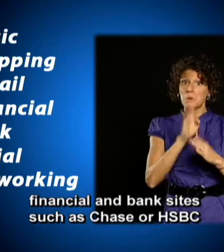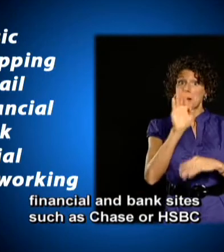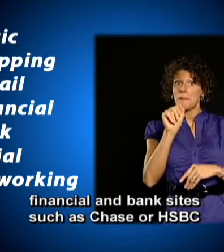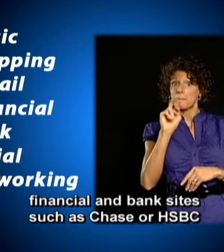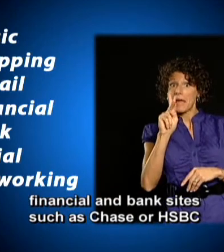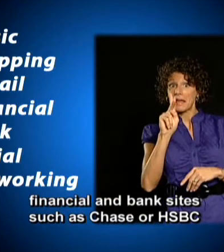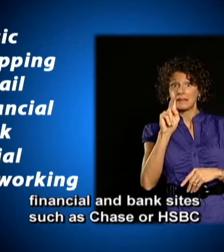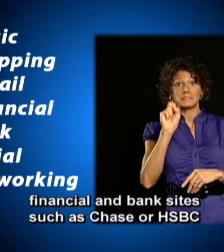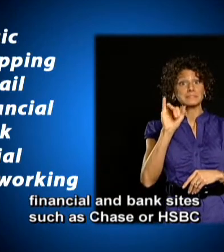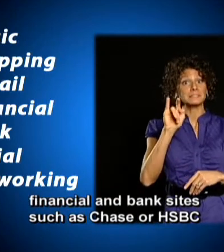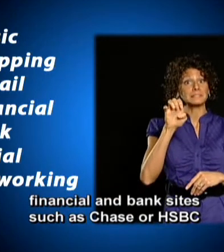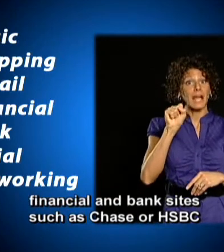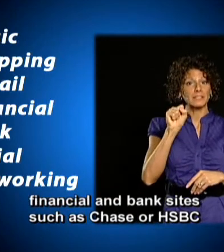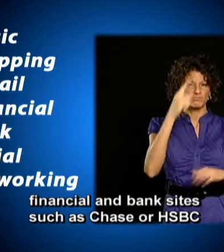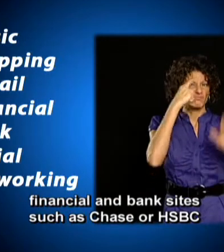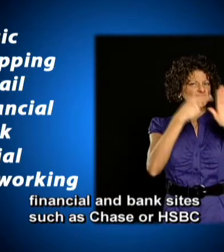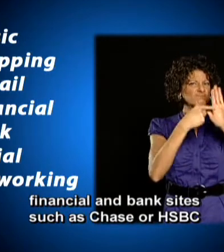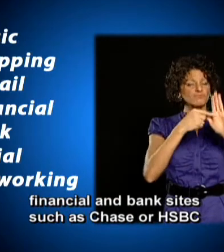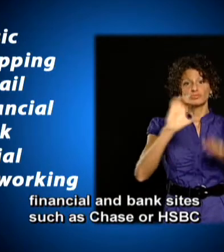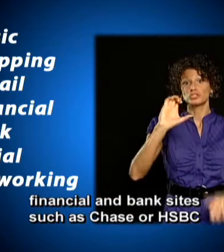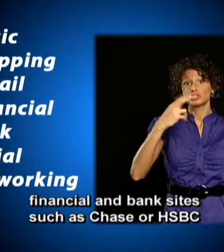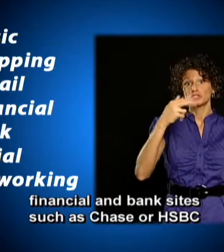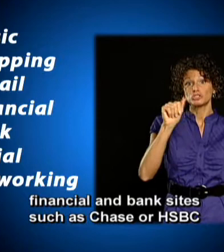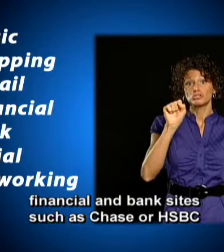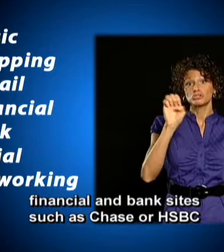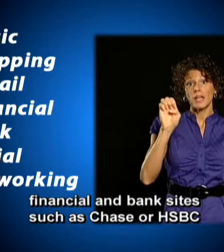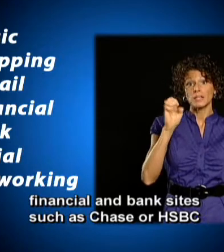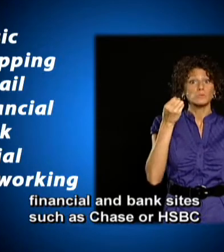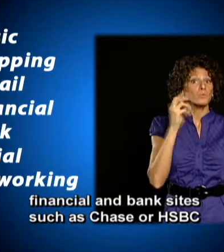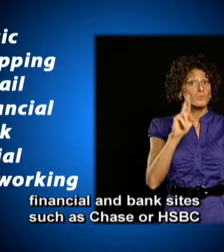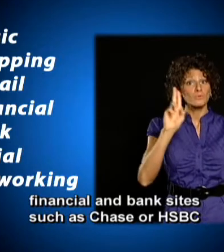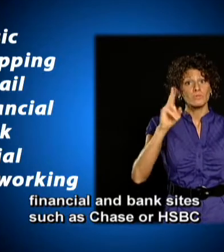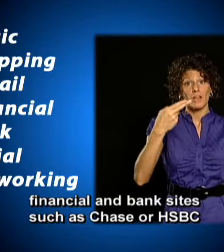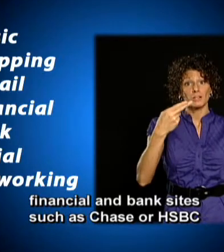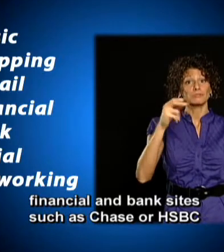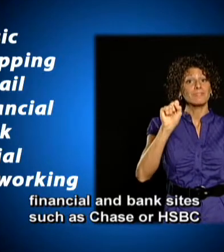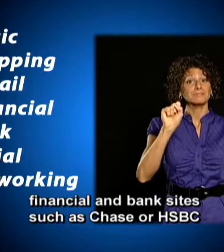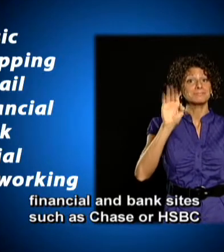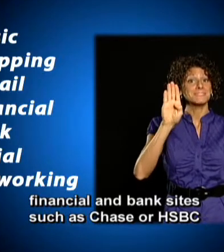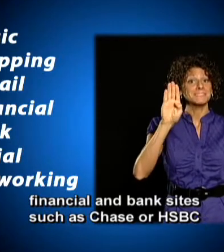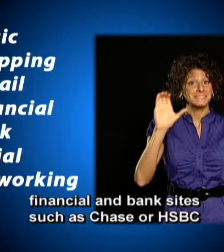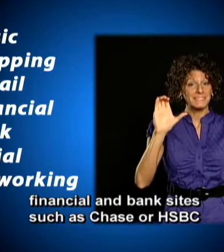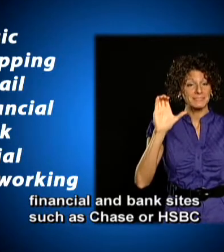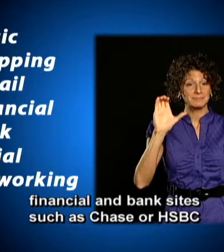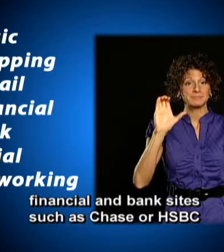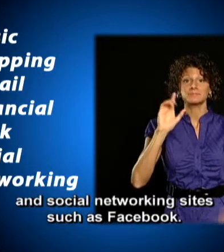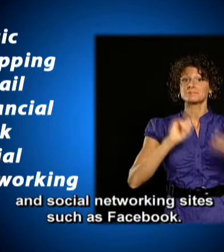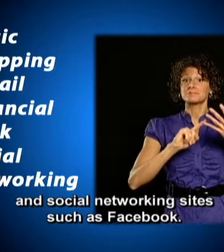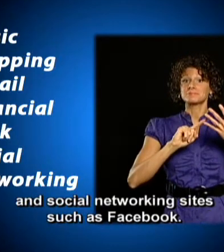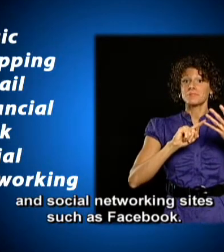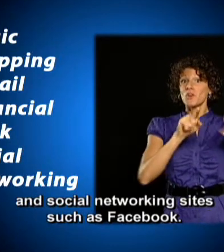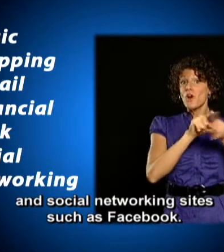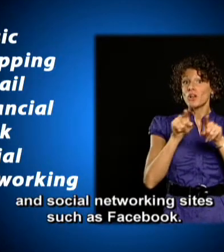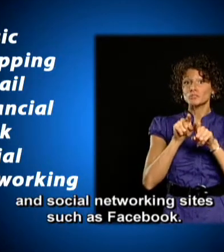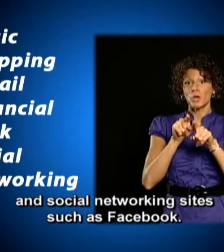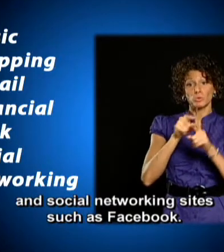financial and bank sites, such as Chase or HSBC, and social networking